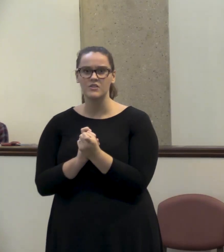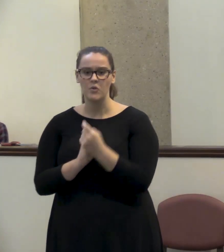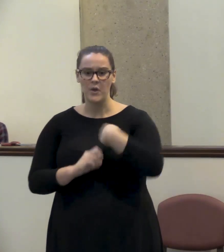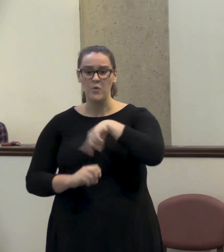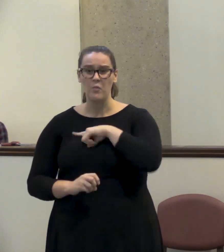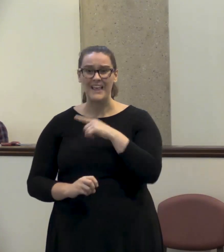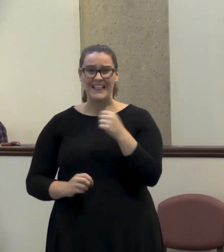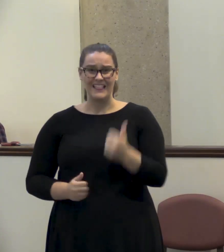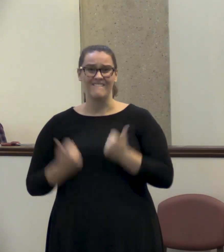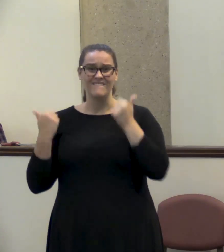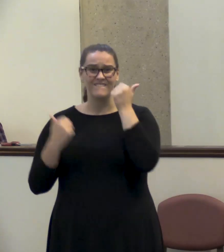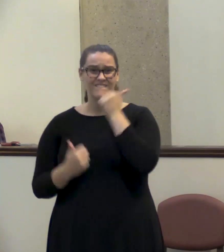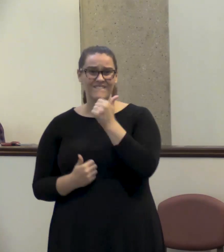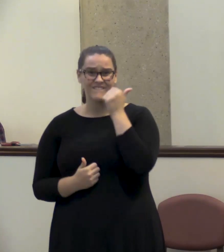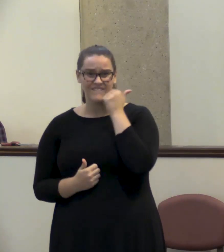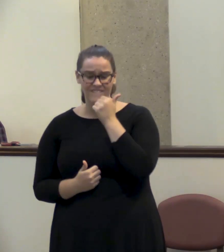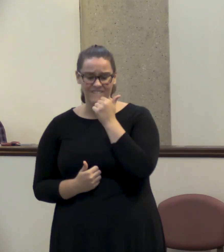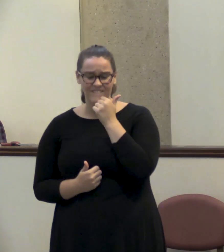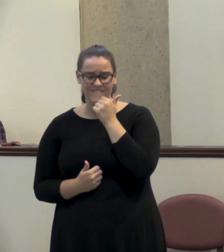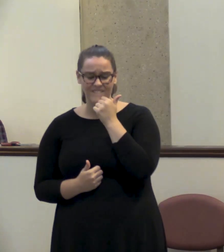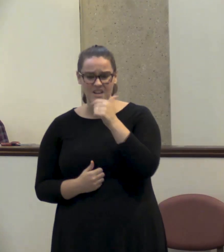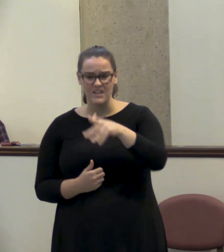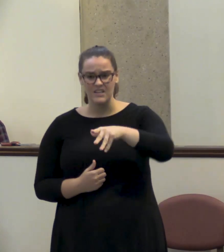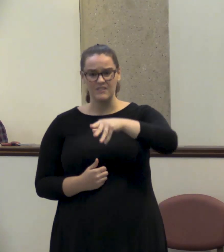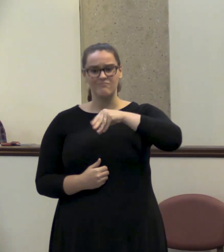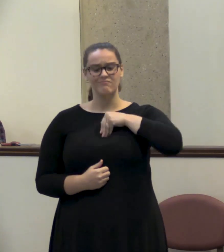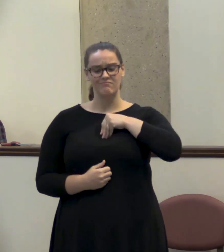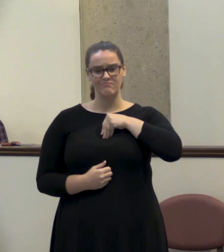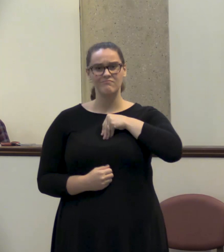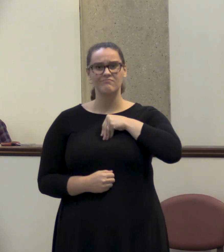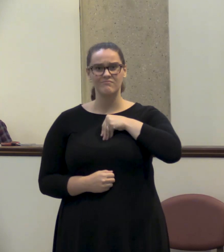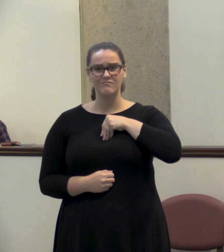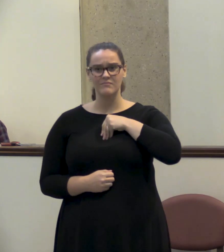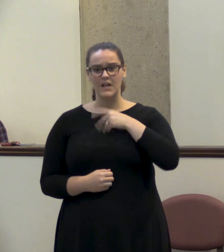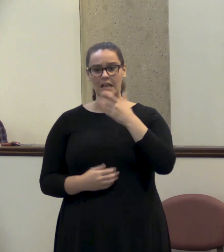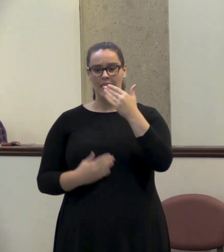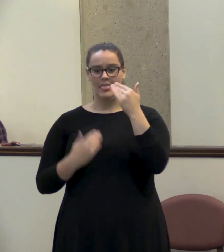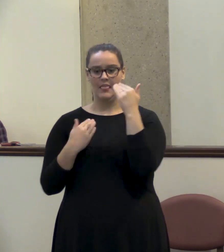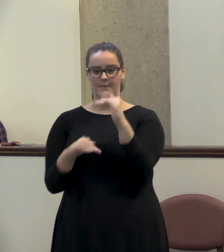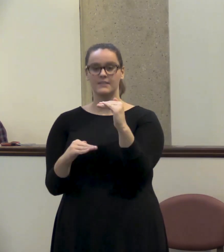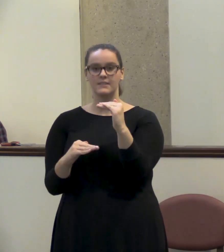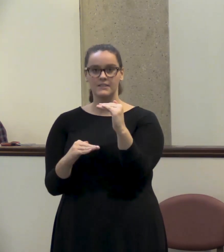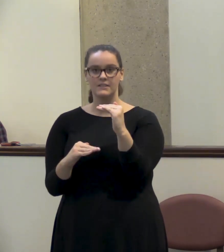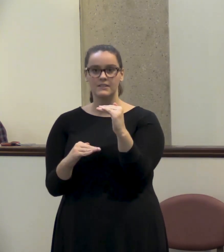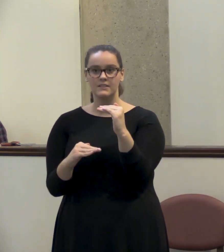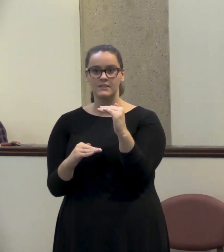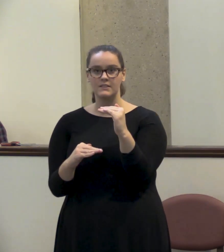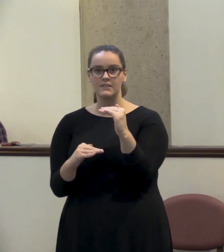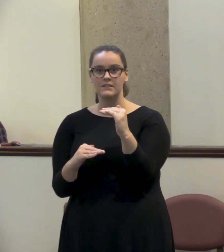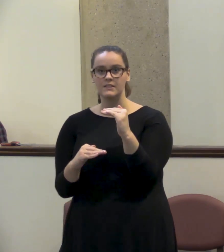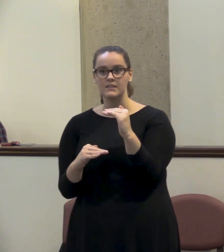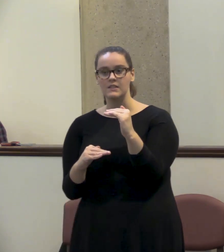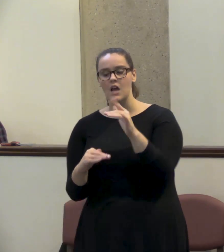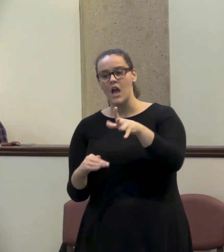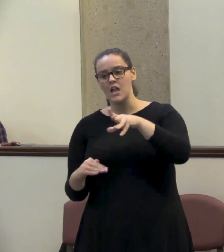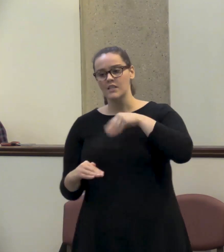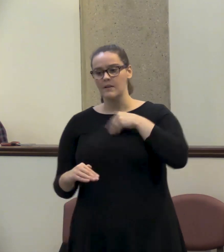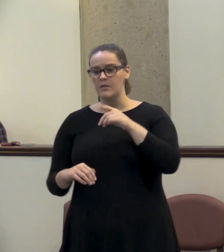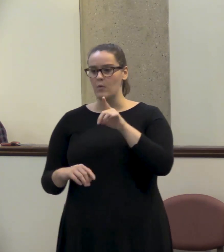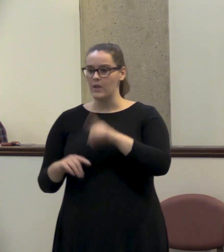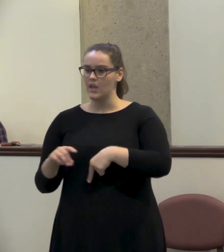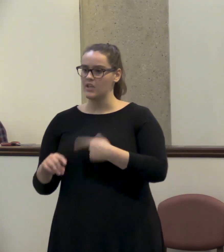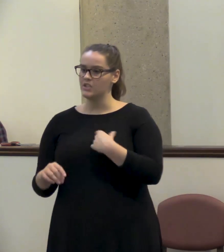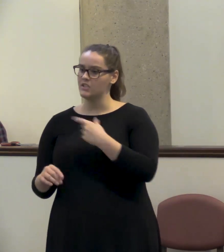It means accepting willingly limits on the demands we make on the natural